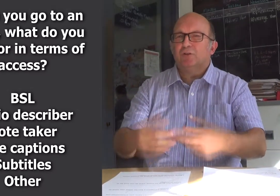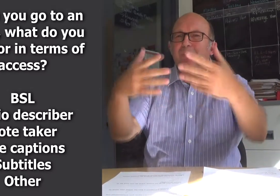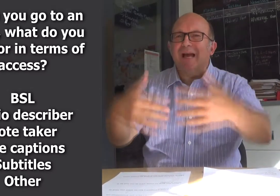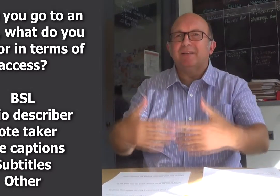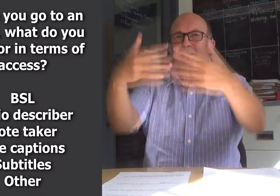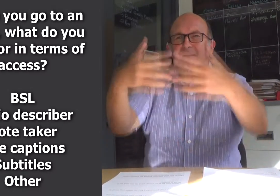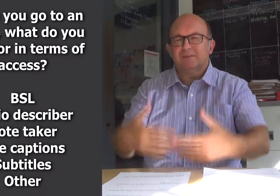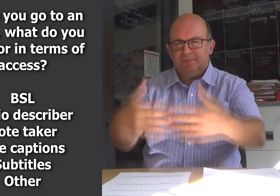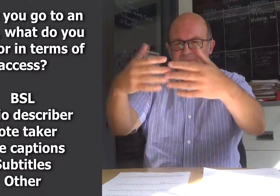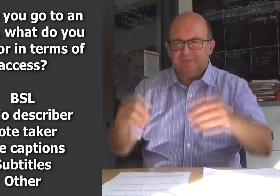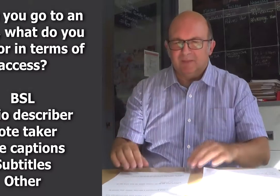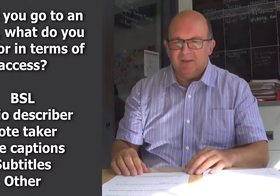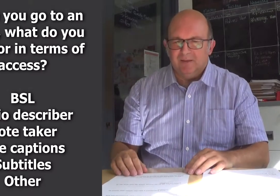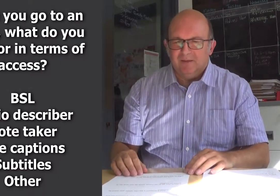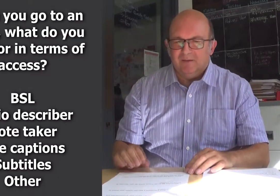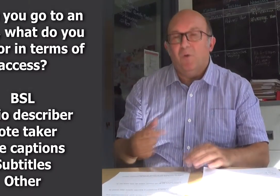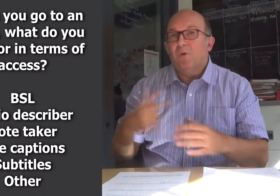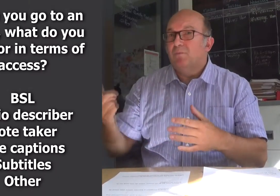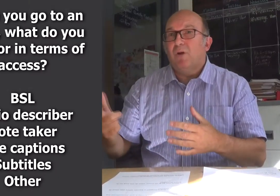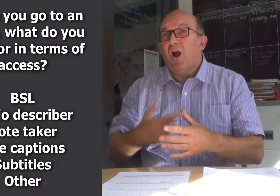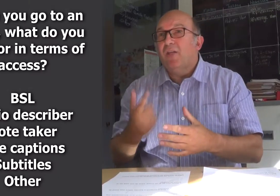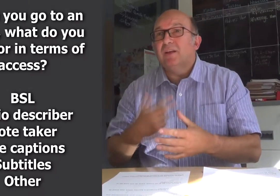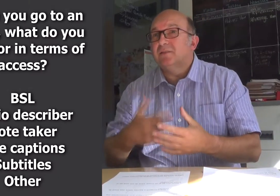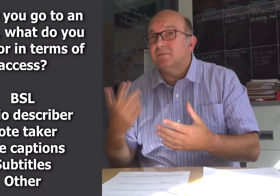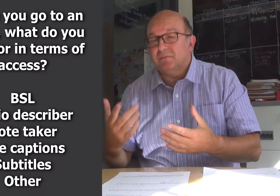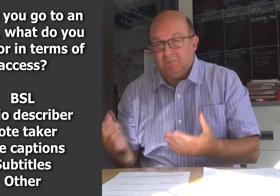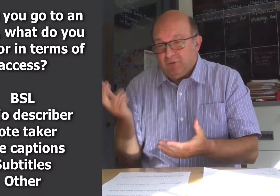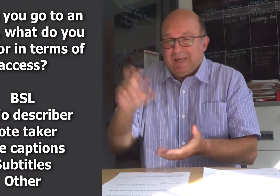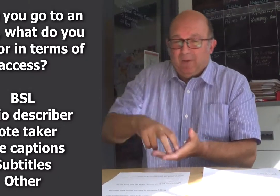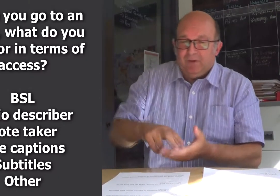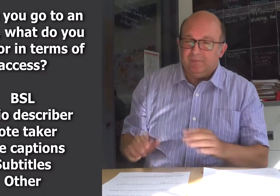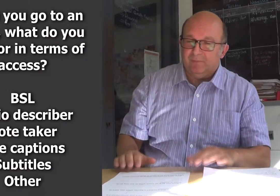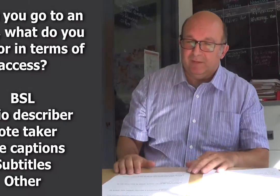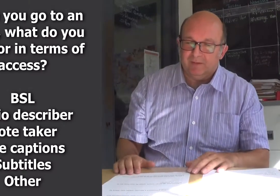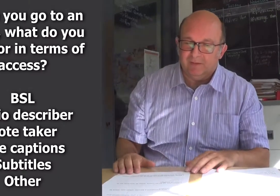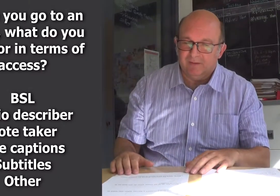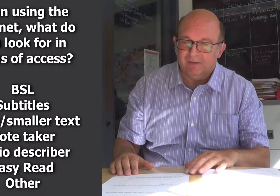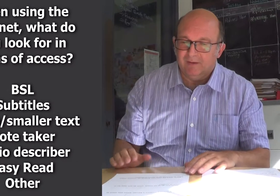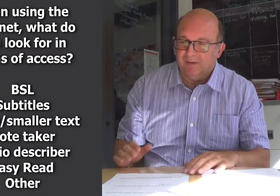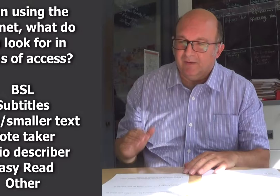a subtitle, or others put down.